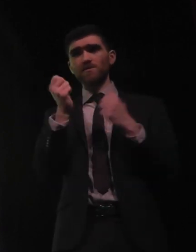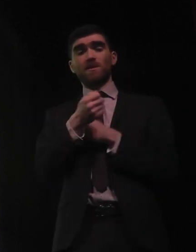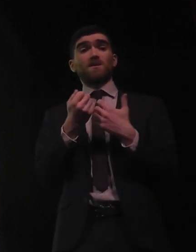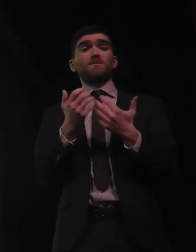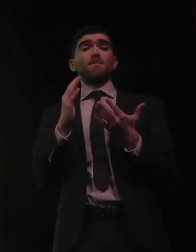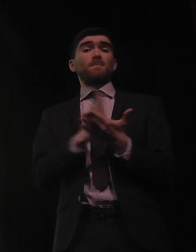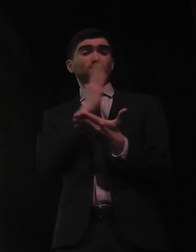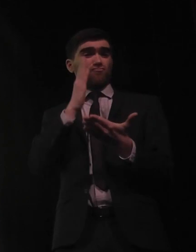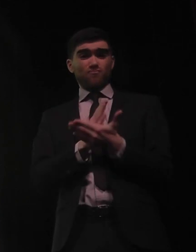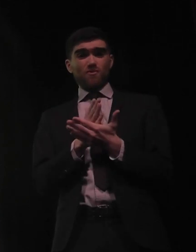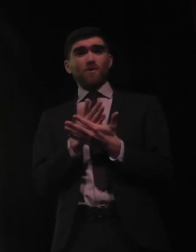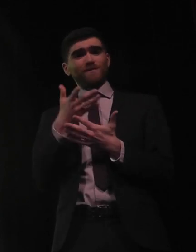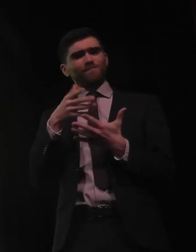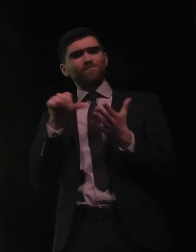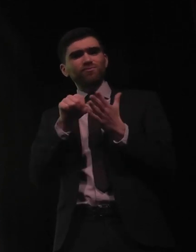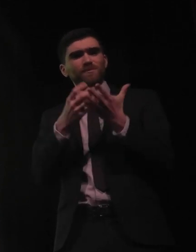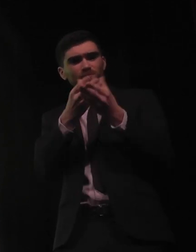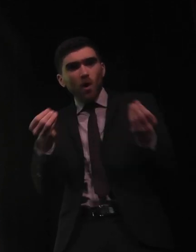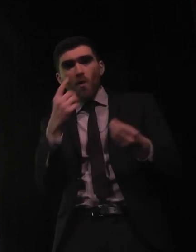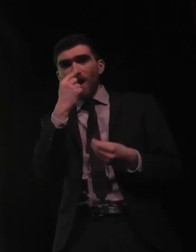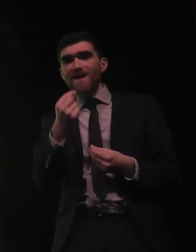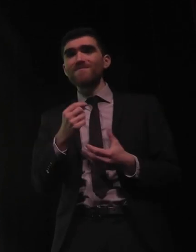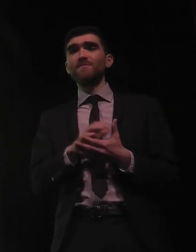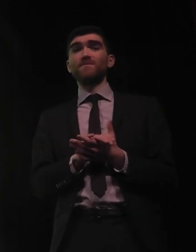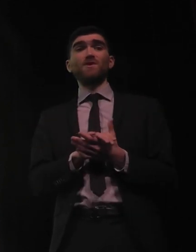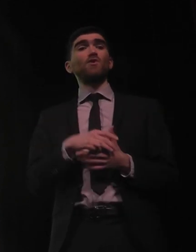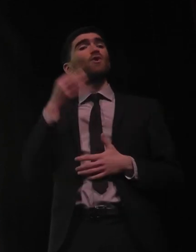elected greens. Our councillors in